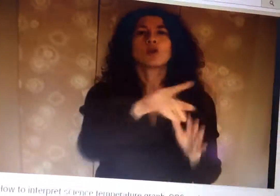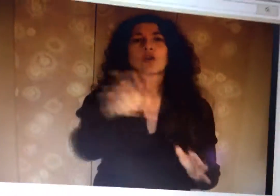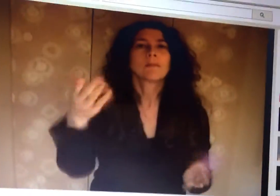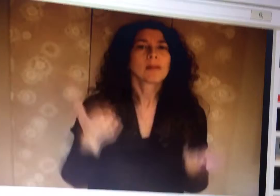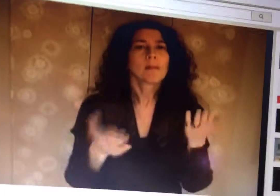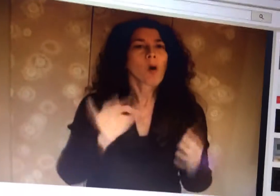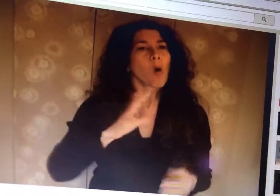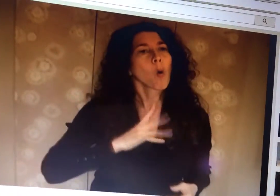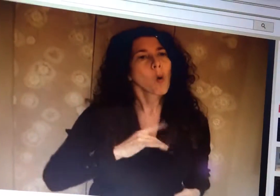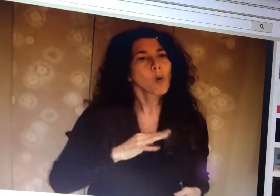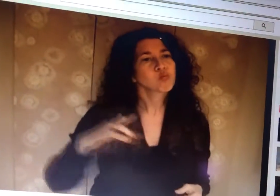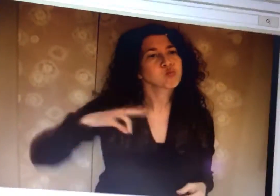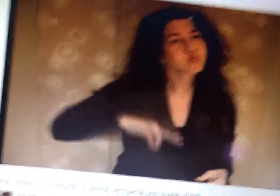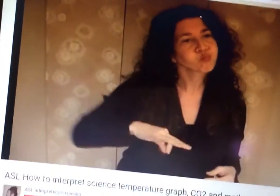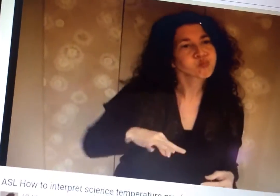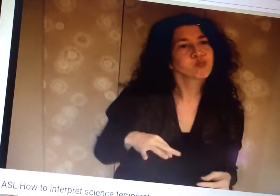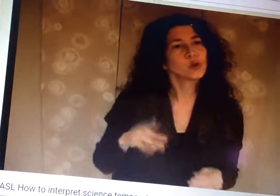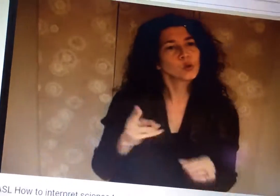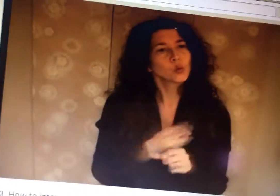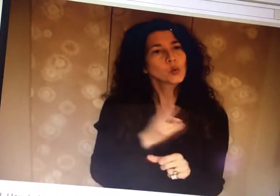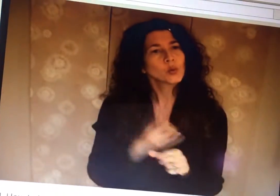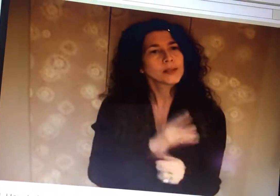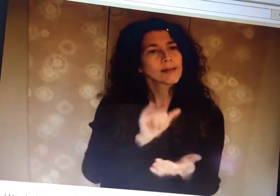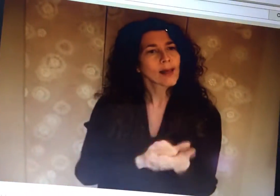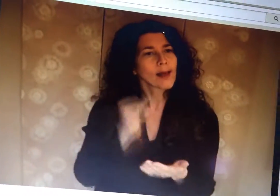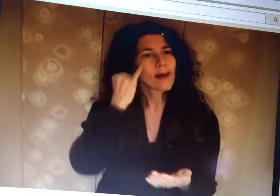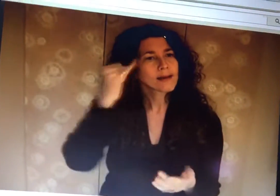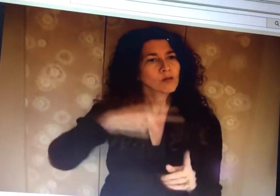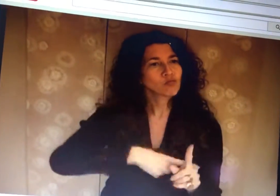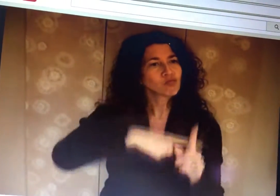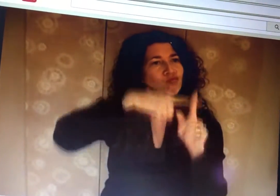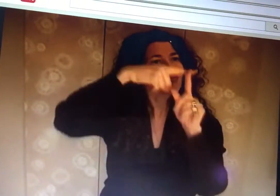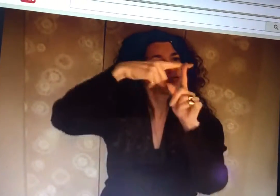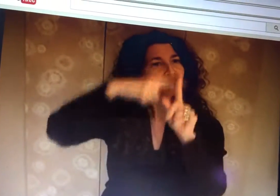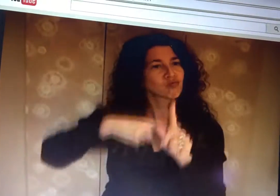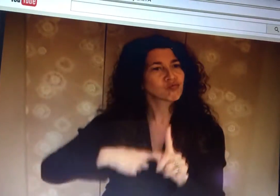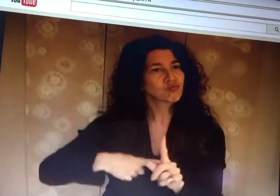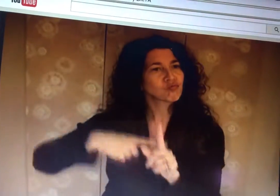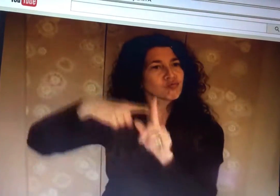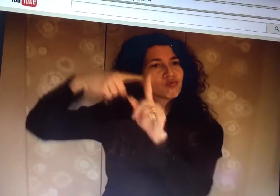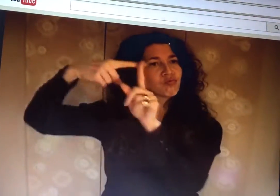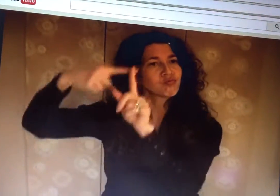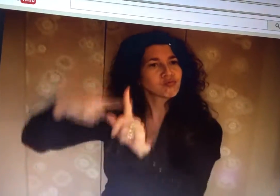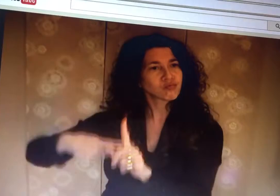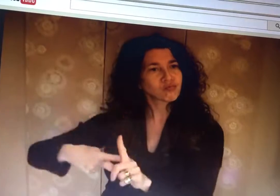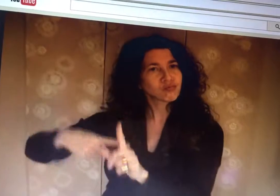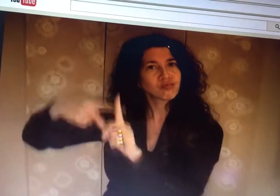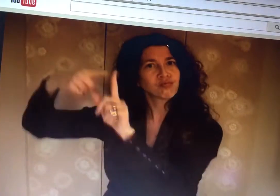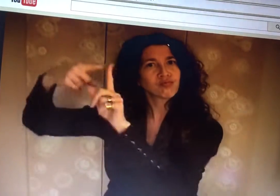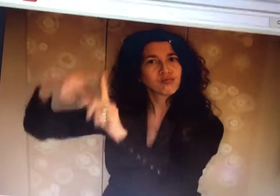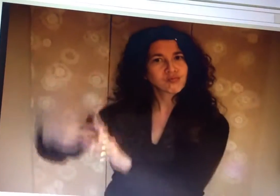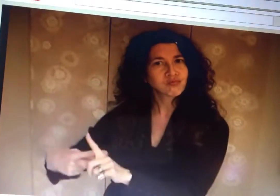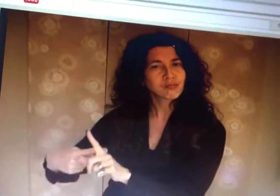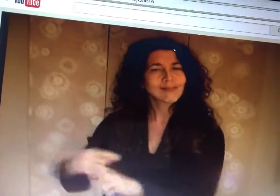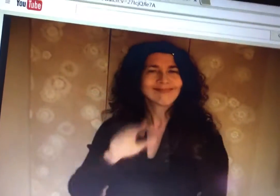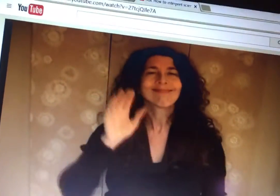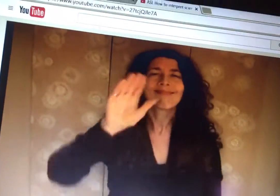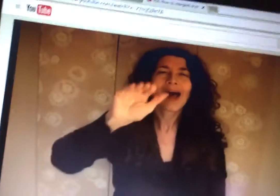please, everyone, give me some feedback. Tell me what you think. Is this something you might use in your own classroom interpretation? Do you have your own way